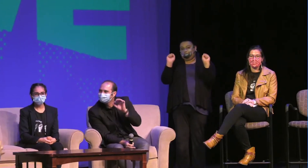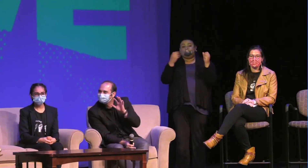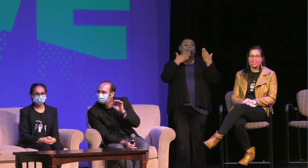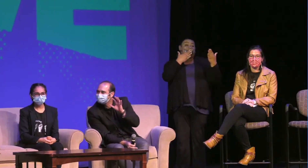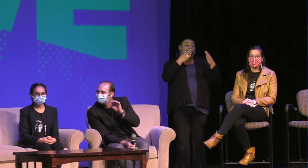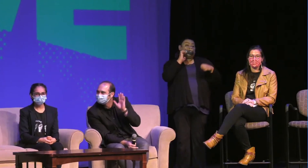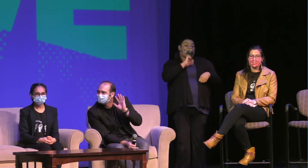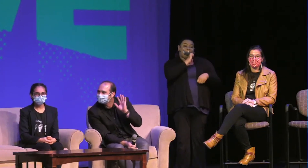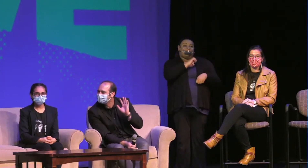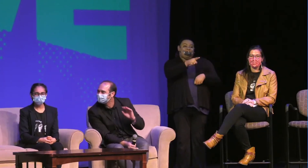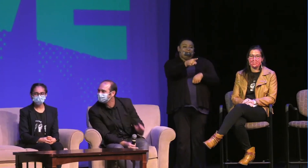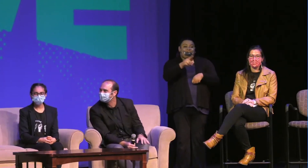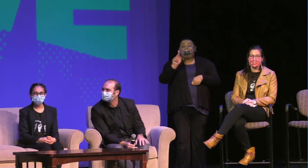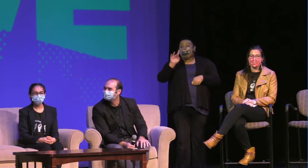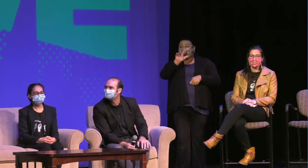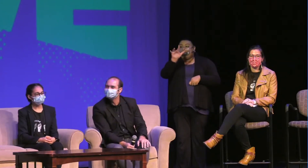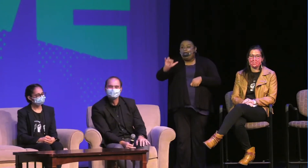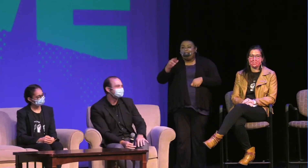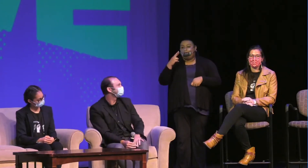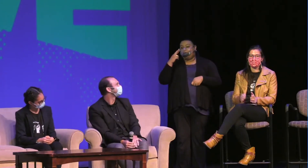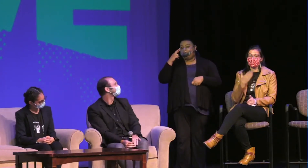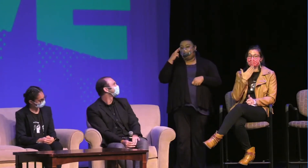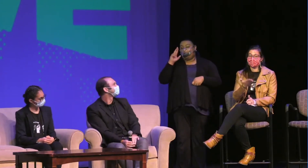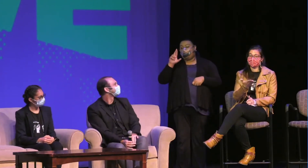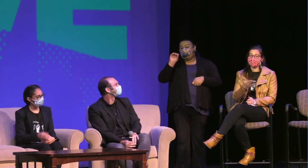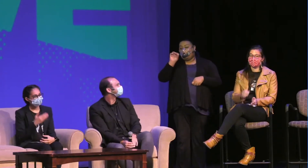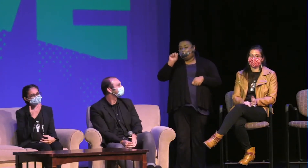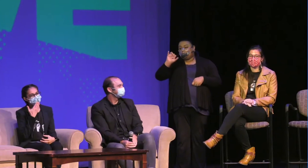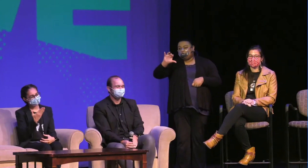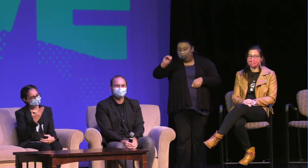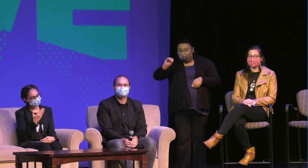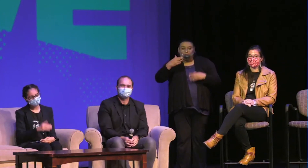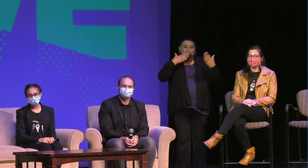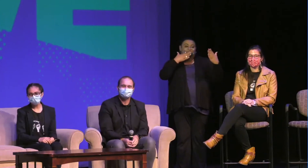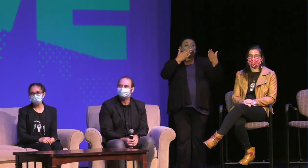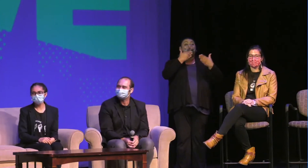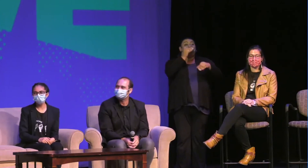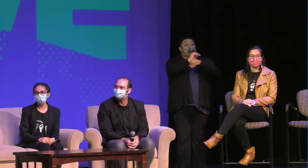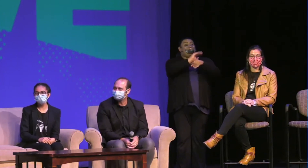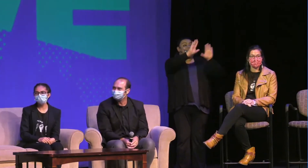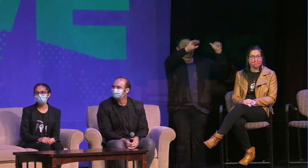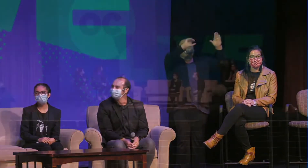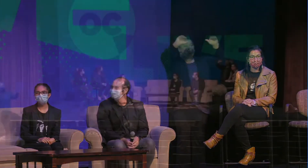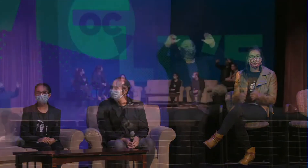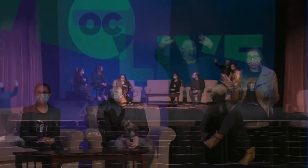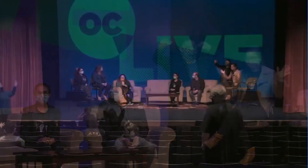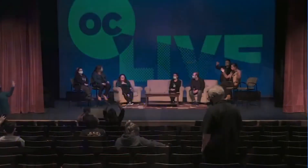Thank you, Kelly. Thank you, Rocio. Good night, everybody. Thank you, Jeremy.